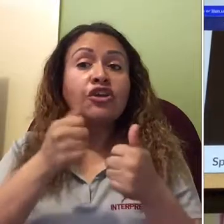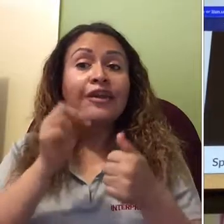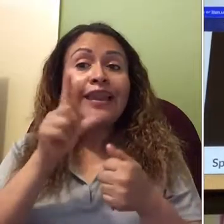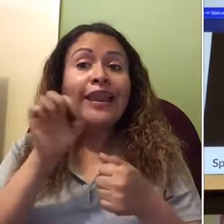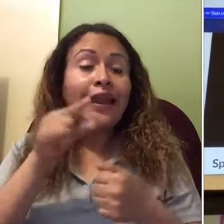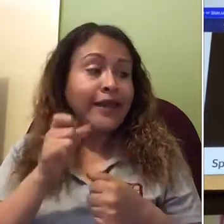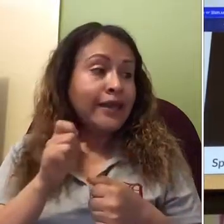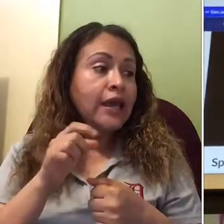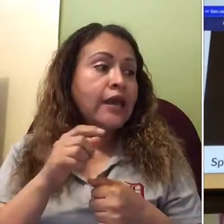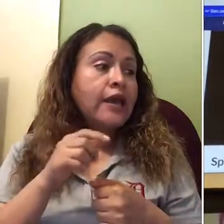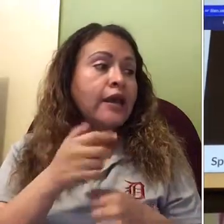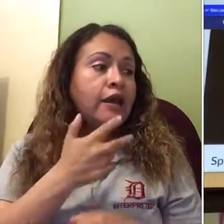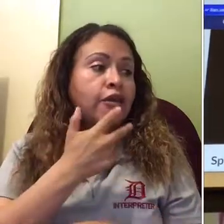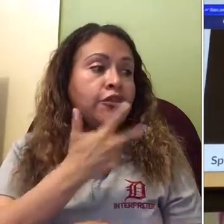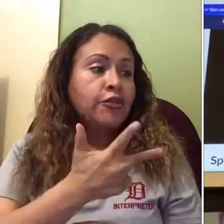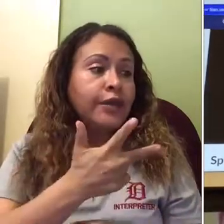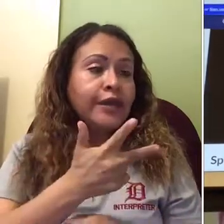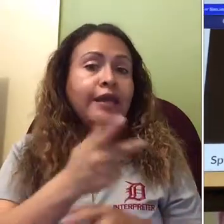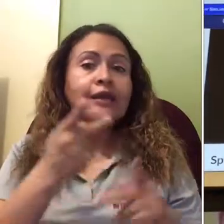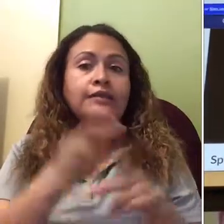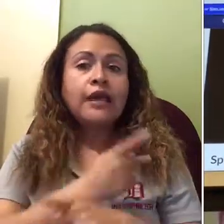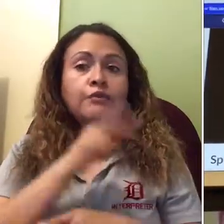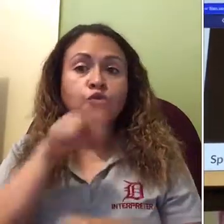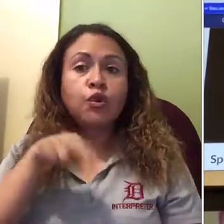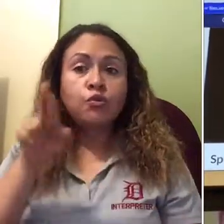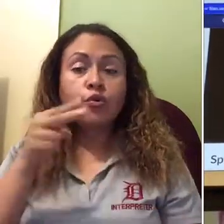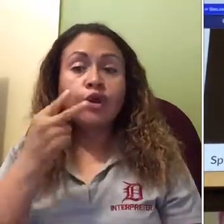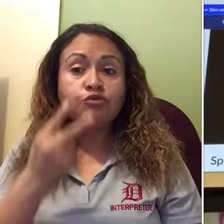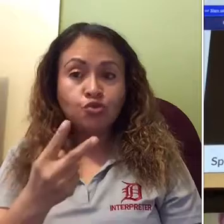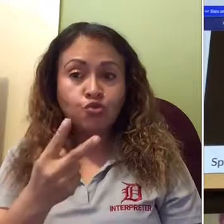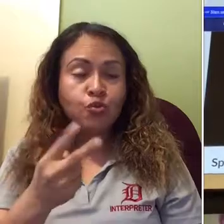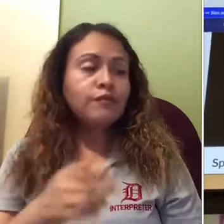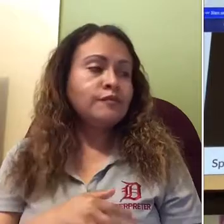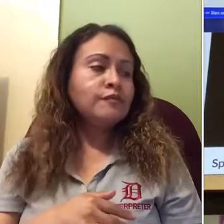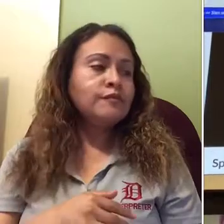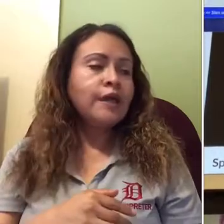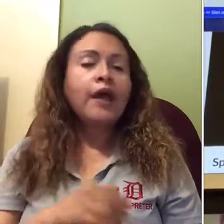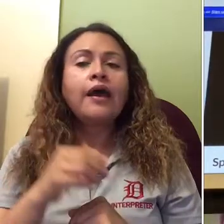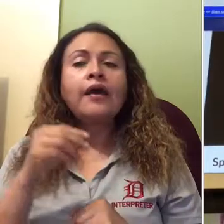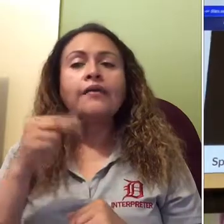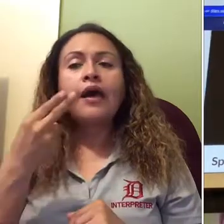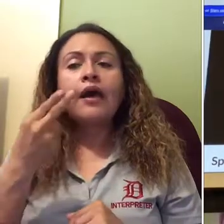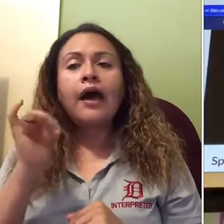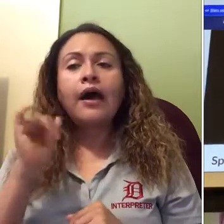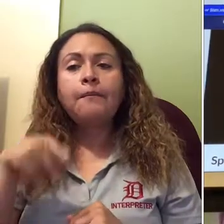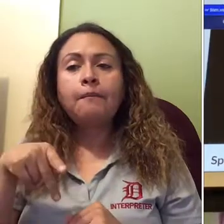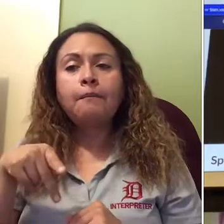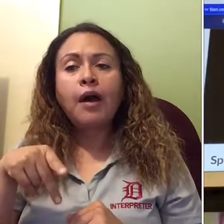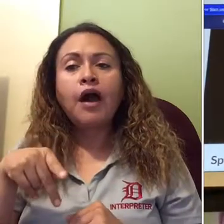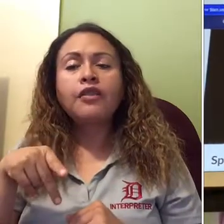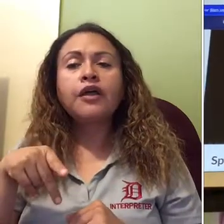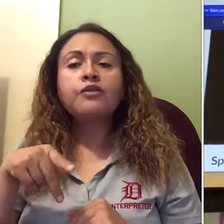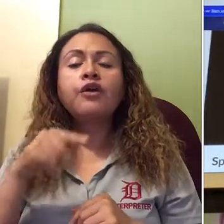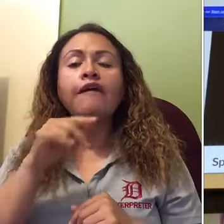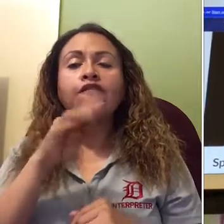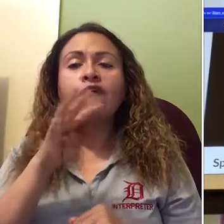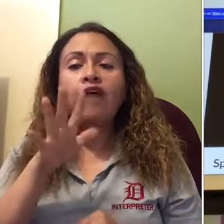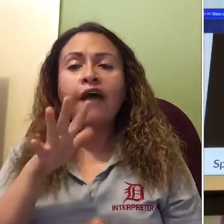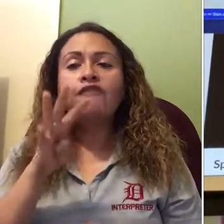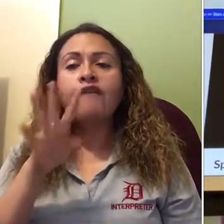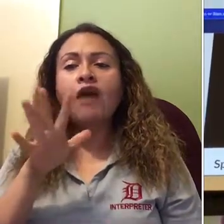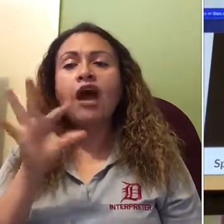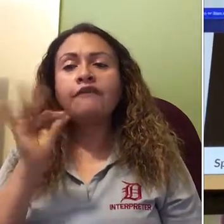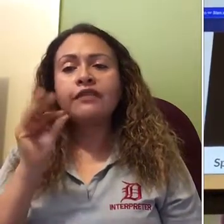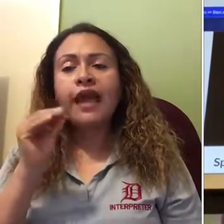be 3 times the square root of 2. So the ratio of the sides in a hypotenuse in a 45, 45,